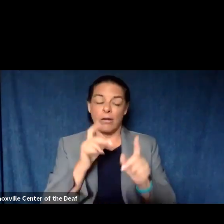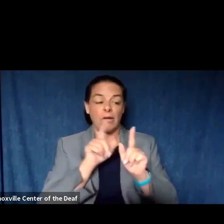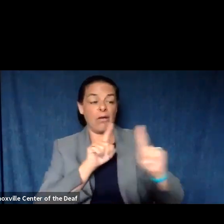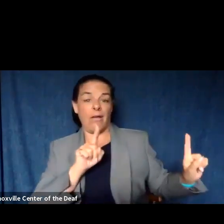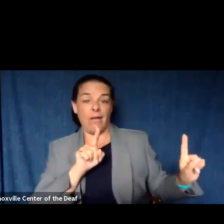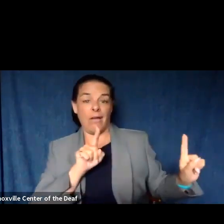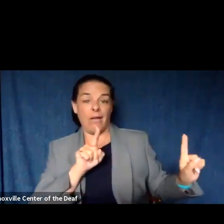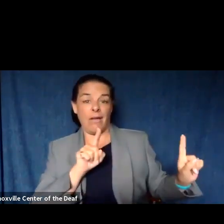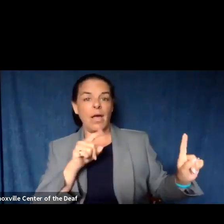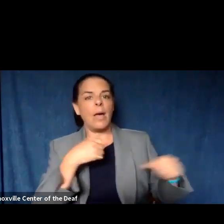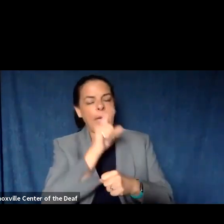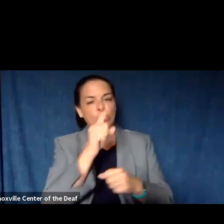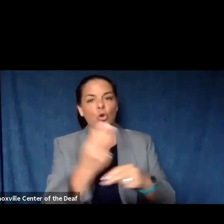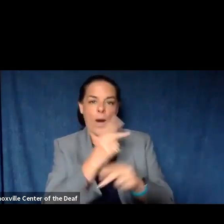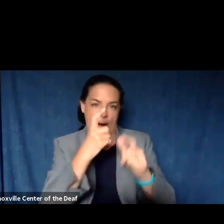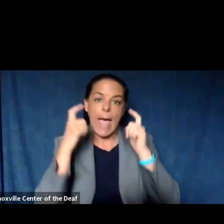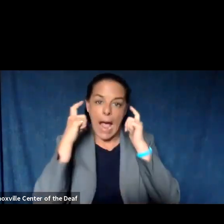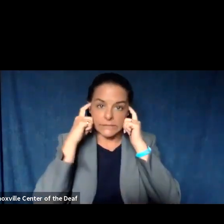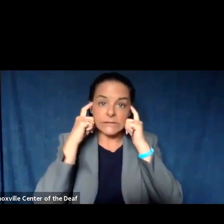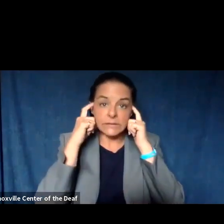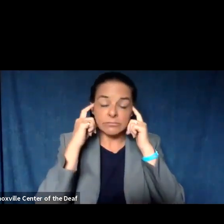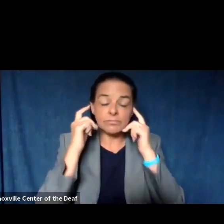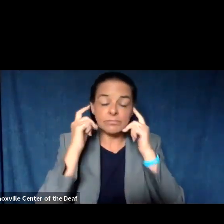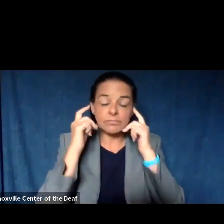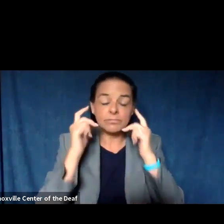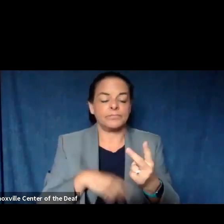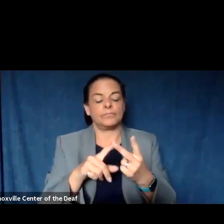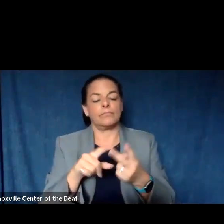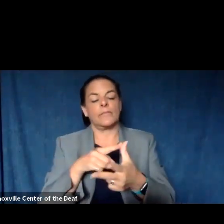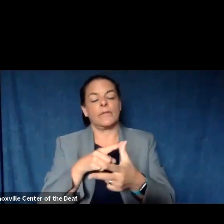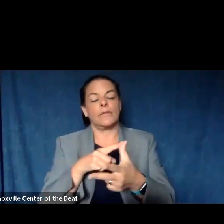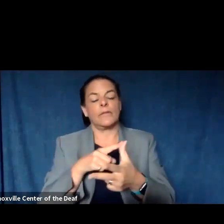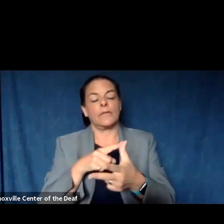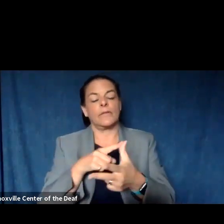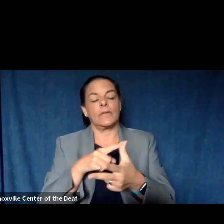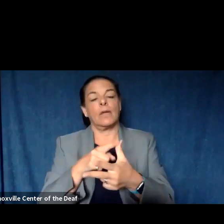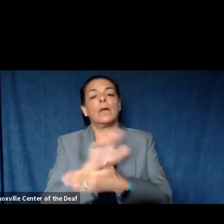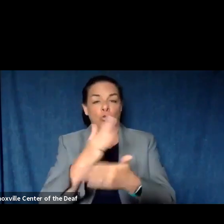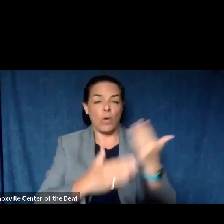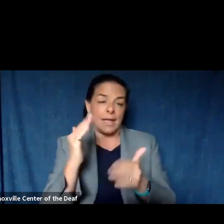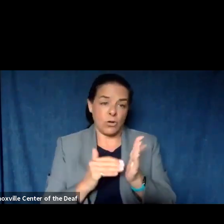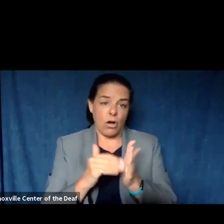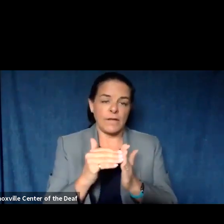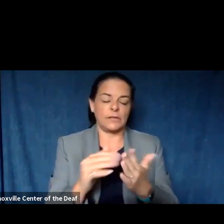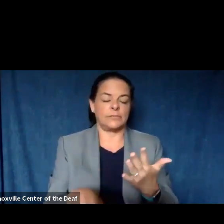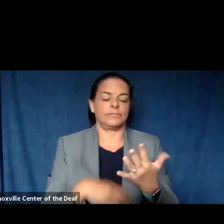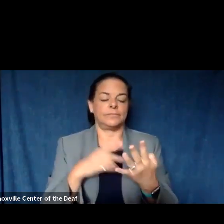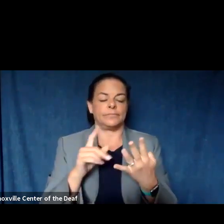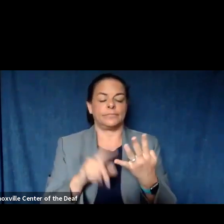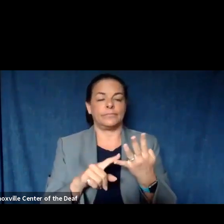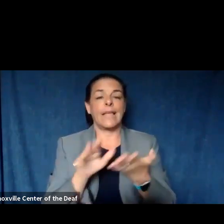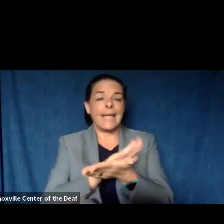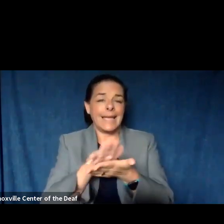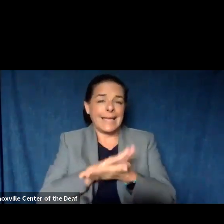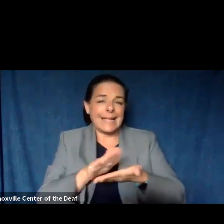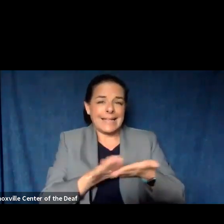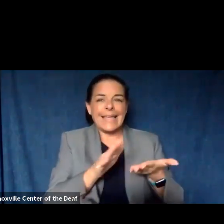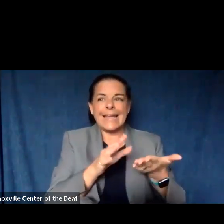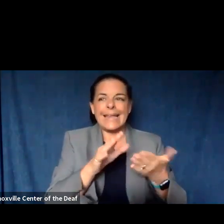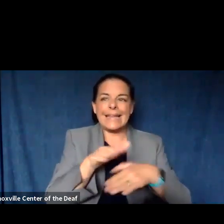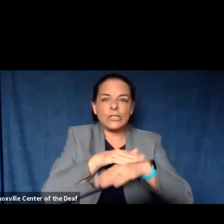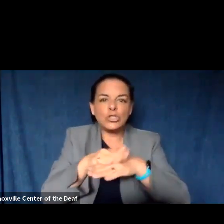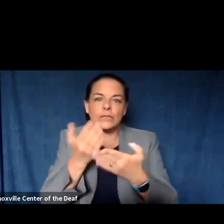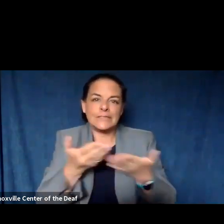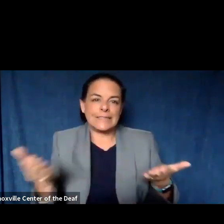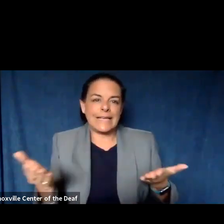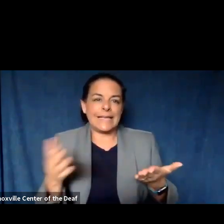want to be making sure that you're wearing that mask as well. Washing your hands frequently, cleaning and frequently disinfecting surfaces, and